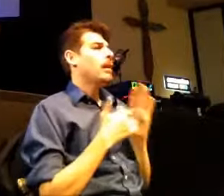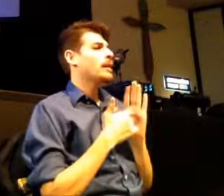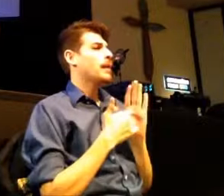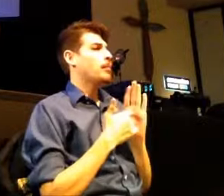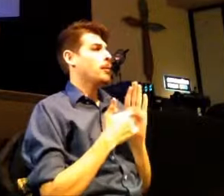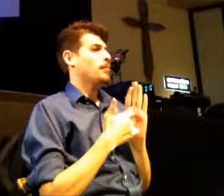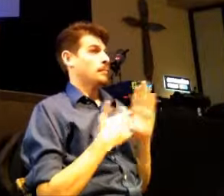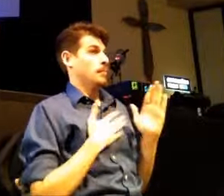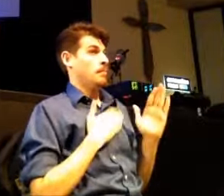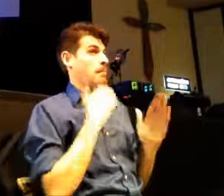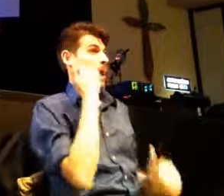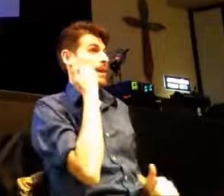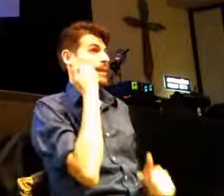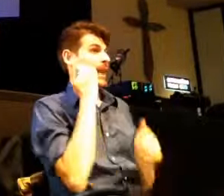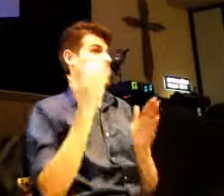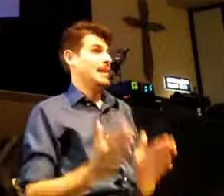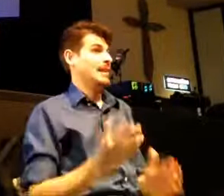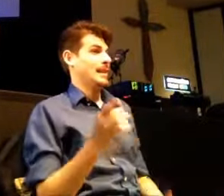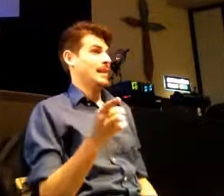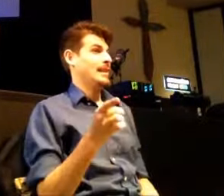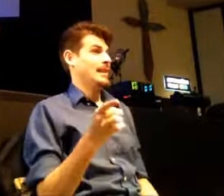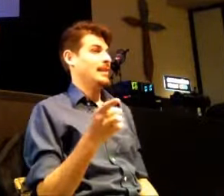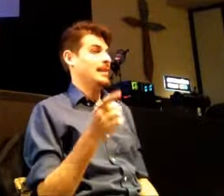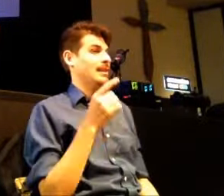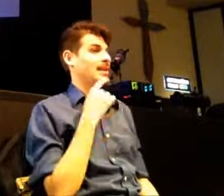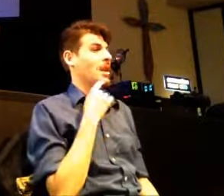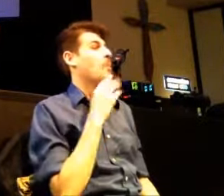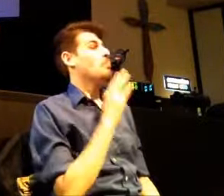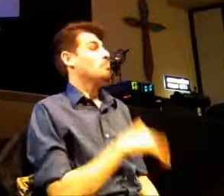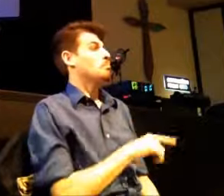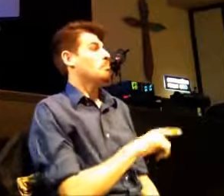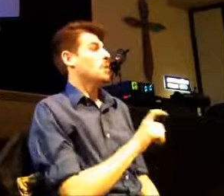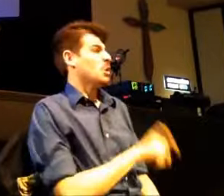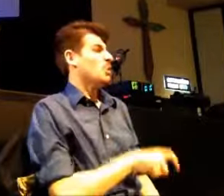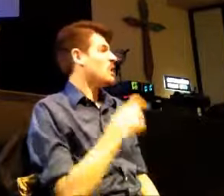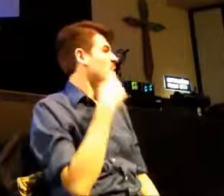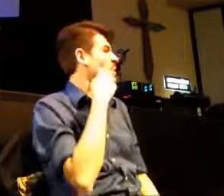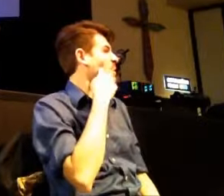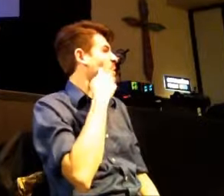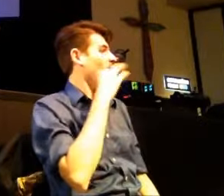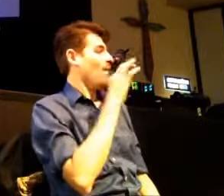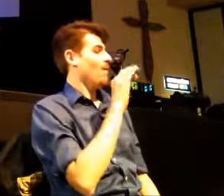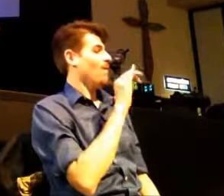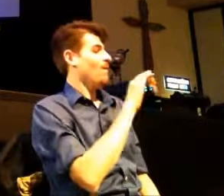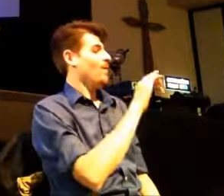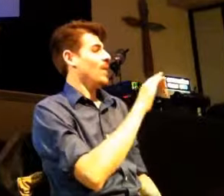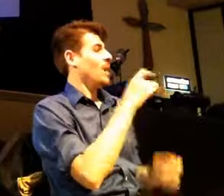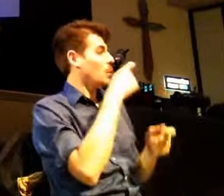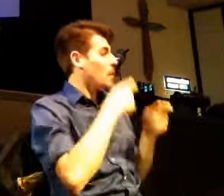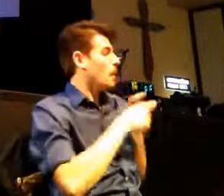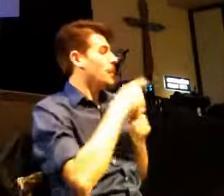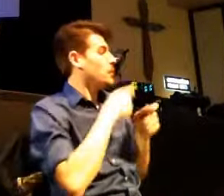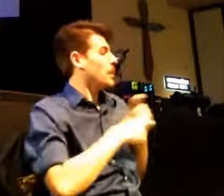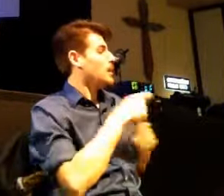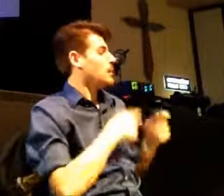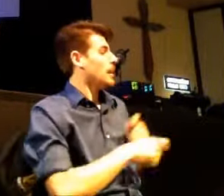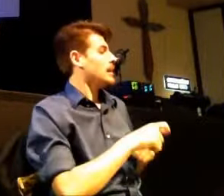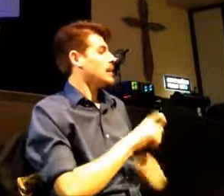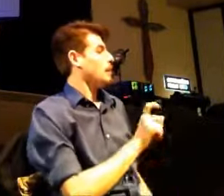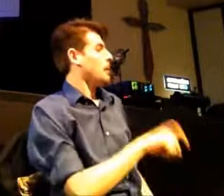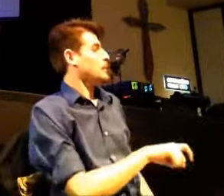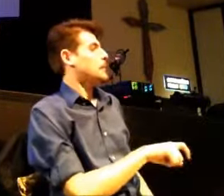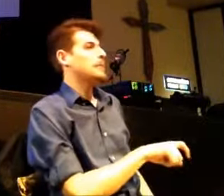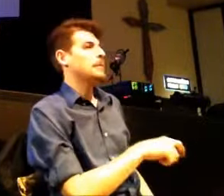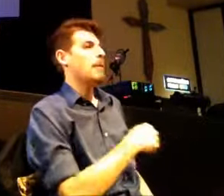but he's at this place where he's like, we need to start replacing your fillings. And it just produces anxiety in me to think we got to replace my fillings. When I got